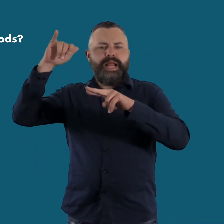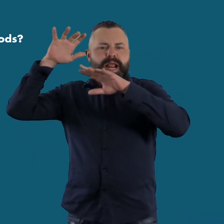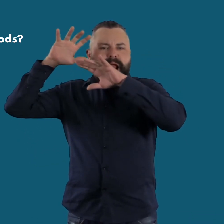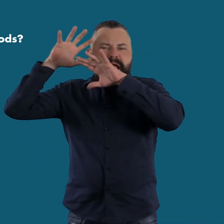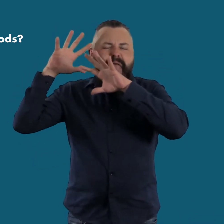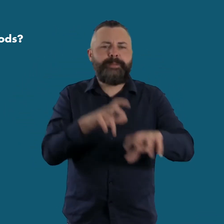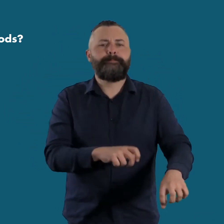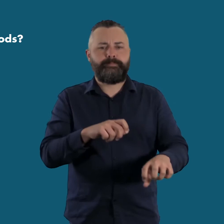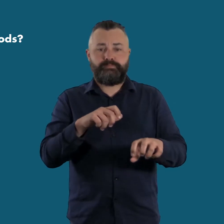events.